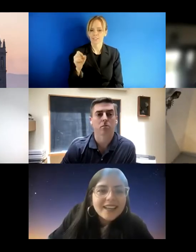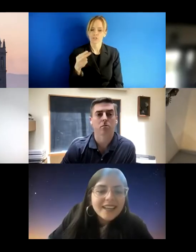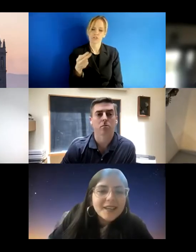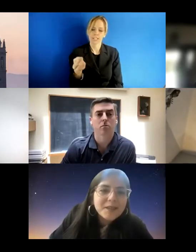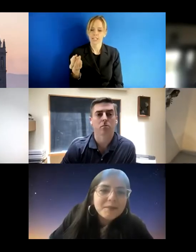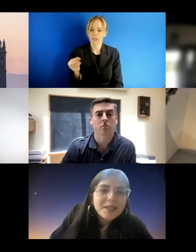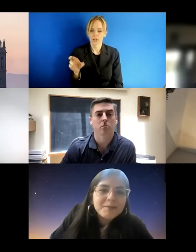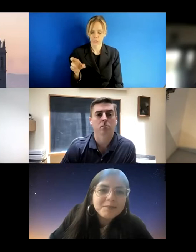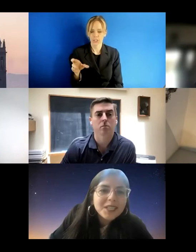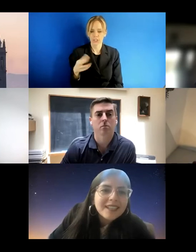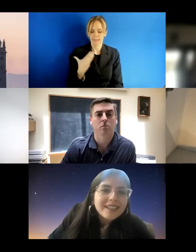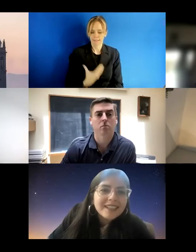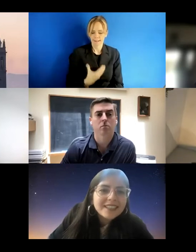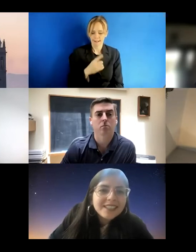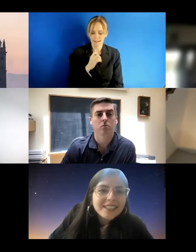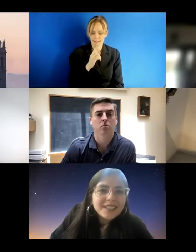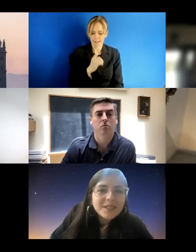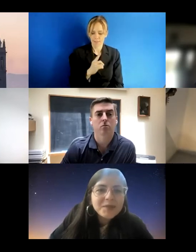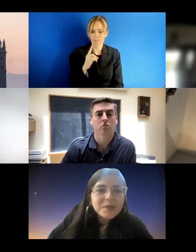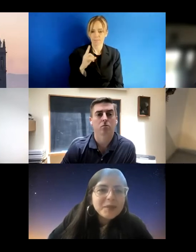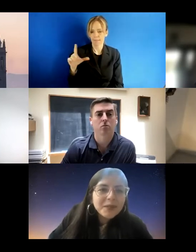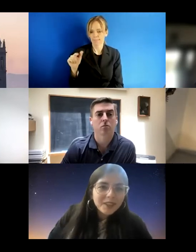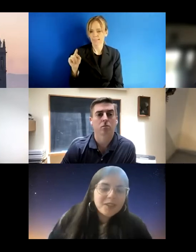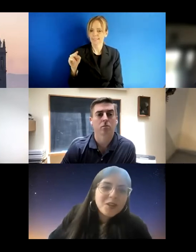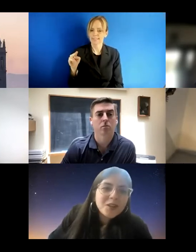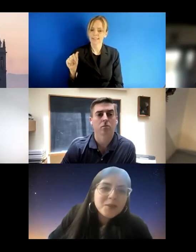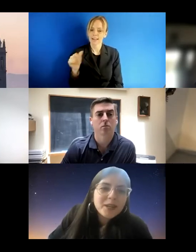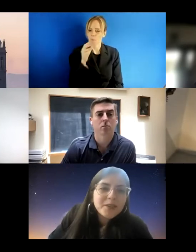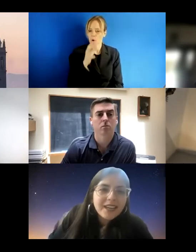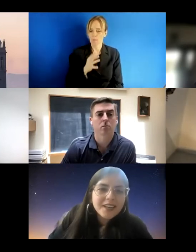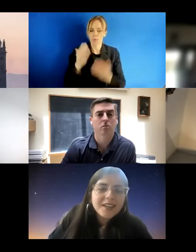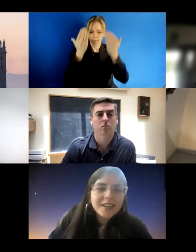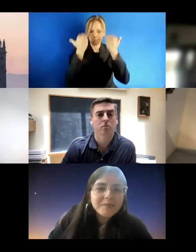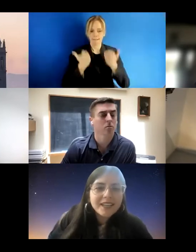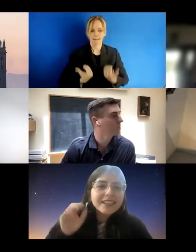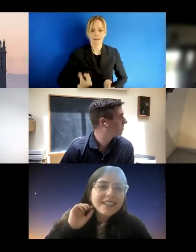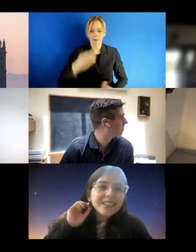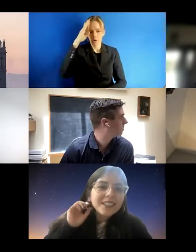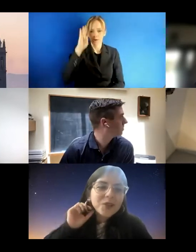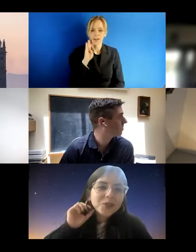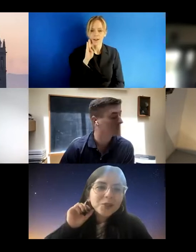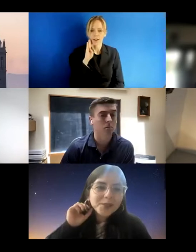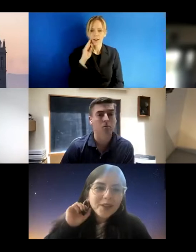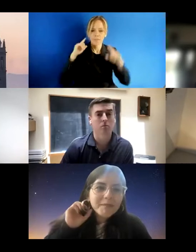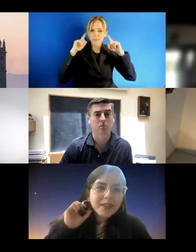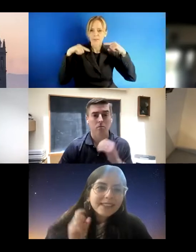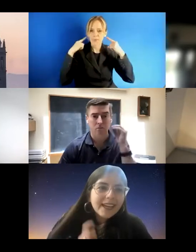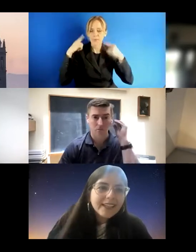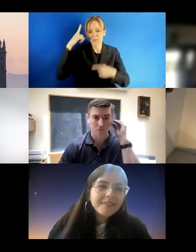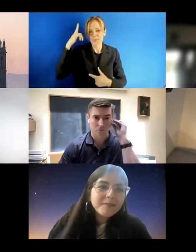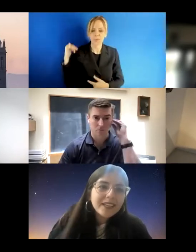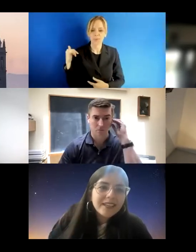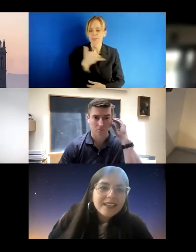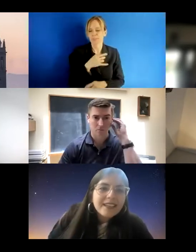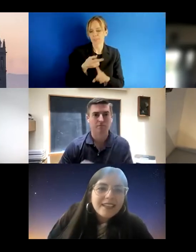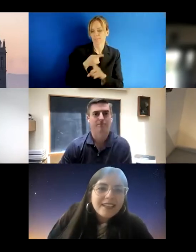I am a Latina woman with long brown hair. I got my gold hoops on that my dad